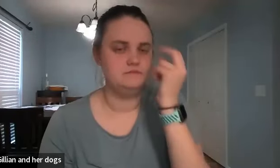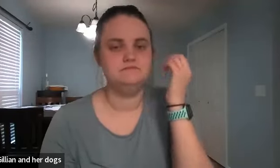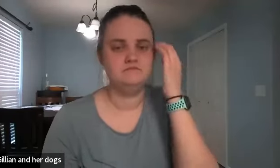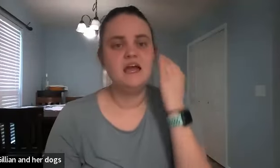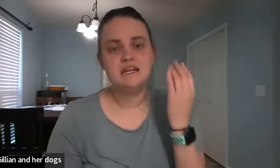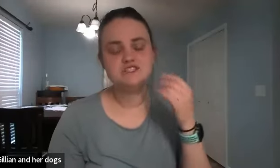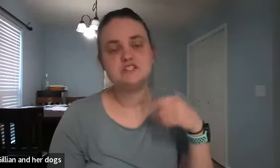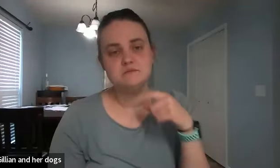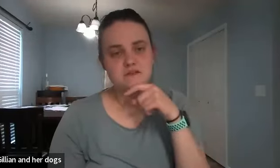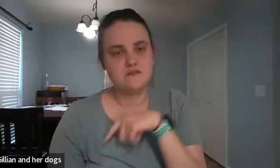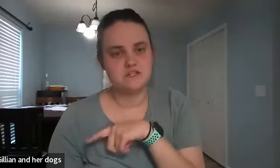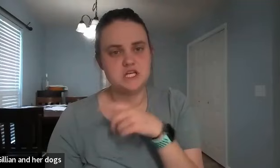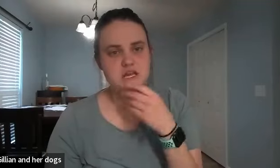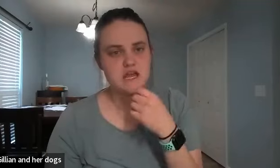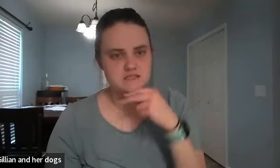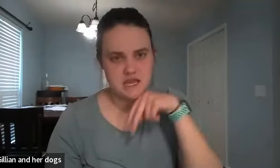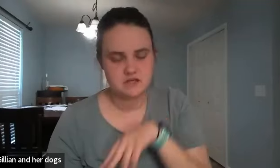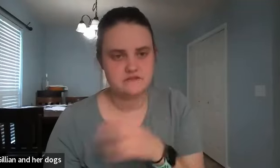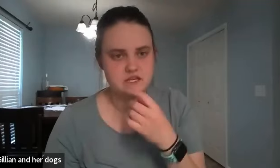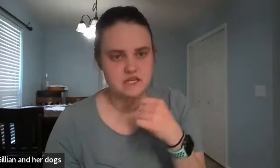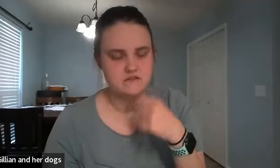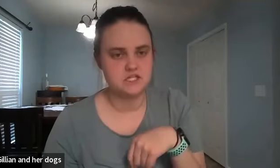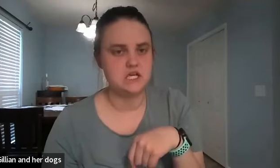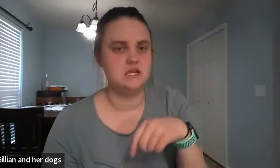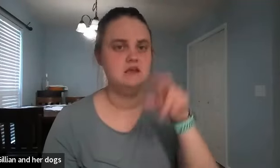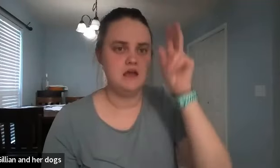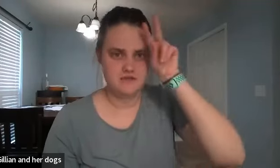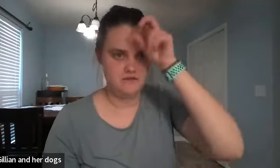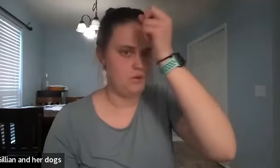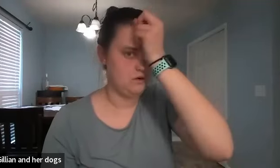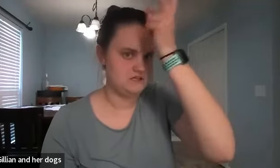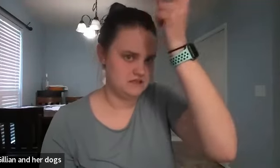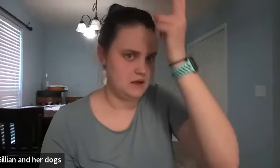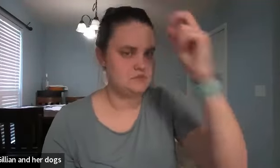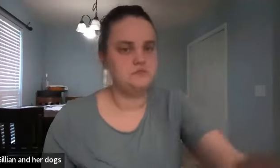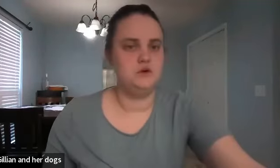And it's just to mean that the chin has the hairs at the end of the chin and then the horns at the top. Goat.